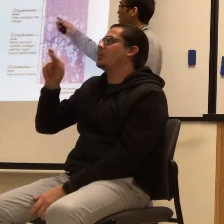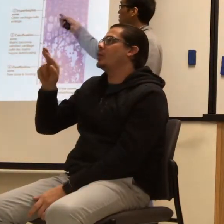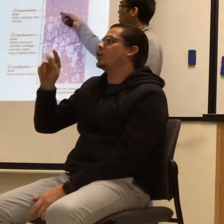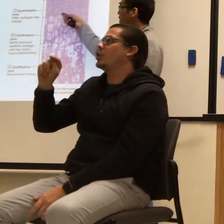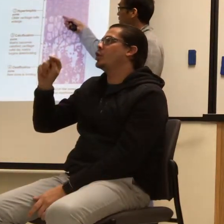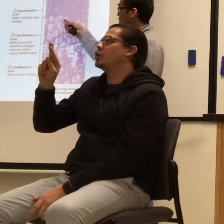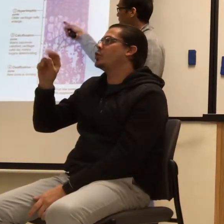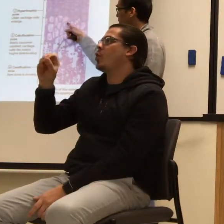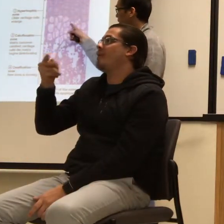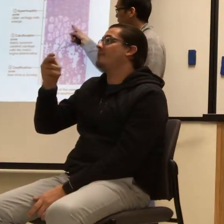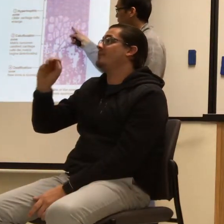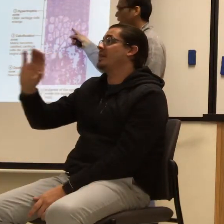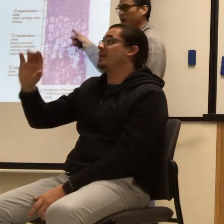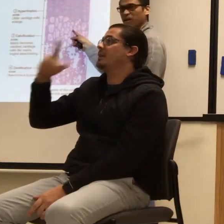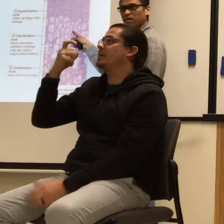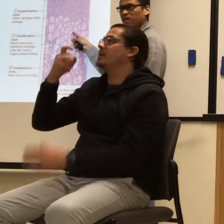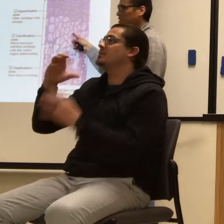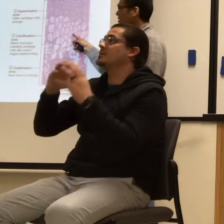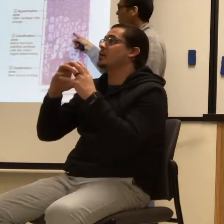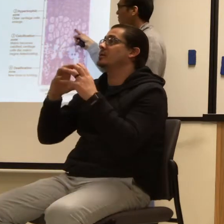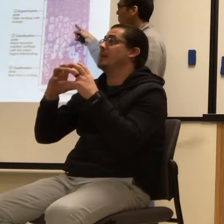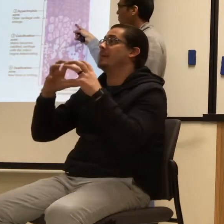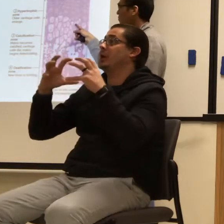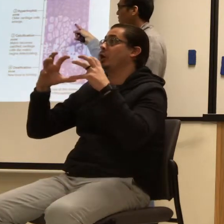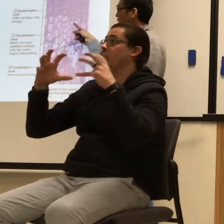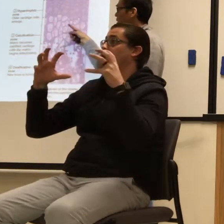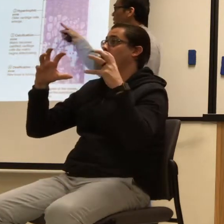hypertrophic because the cells get bigger, right?